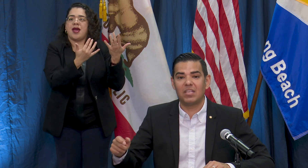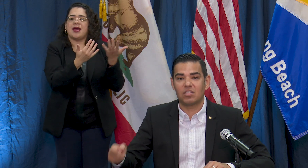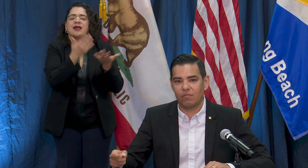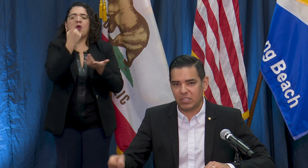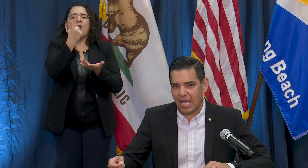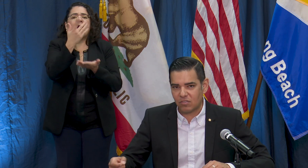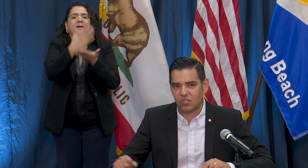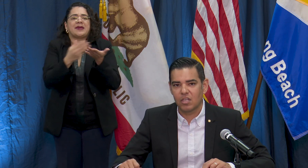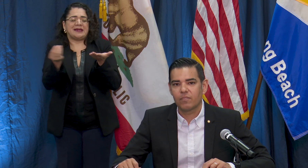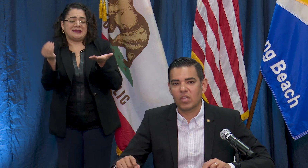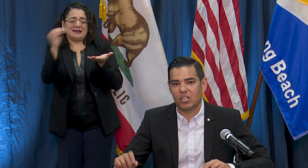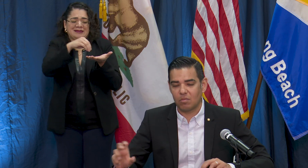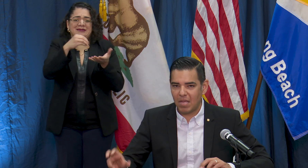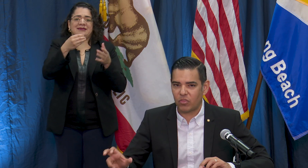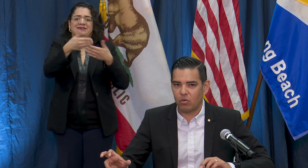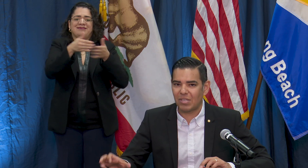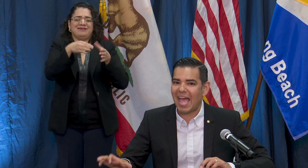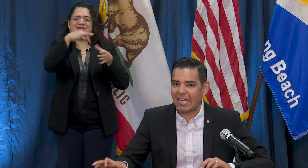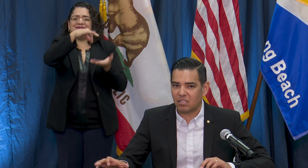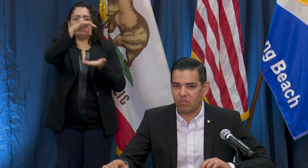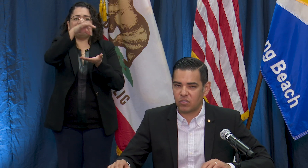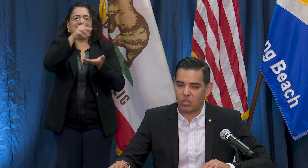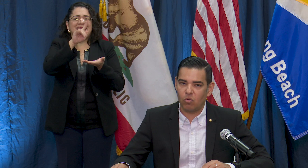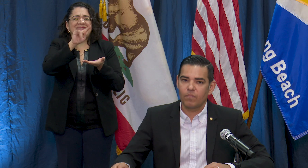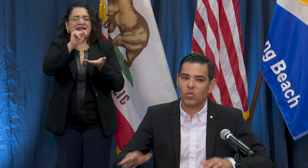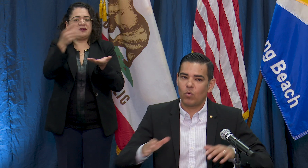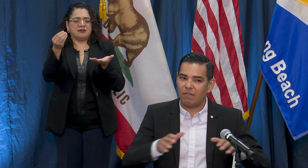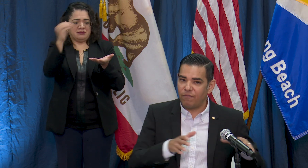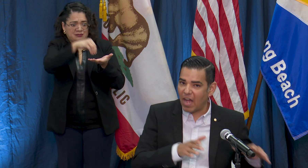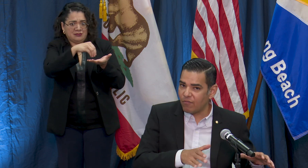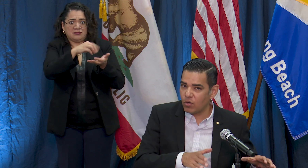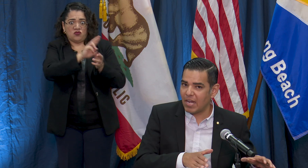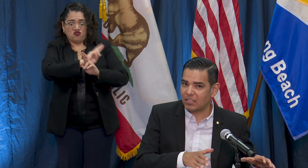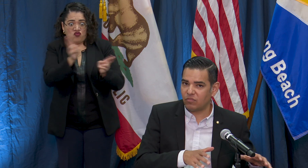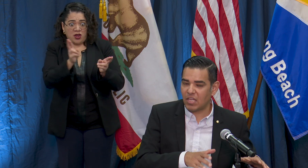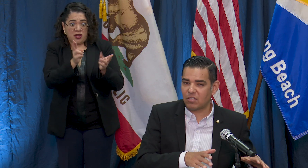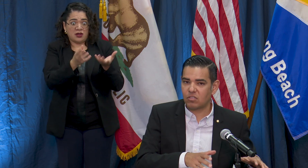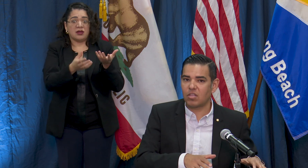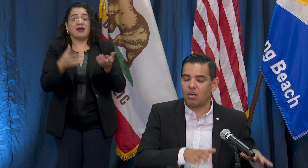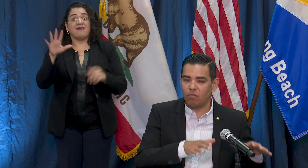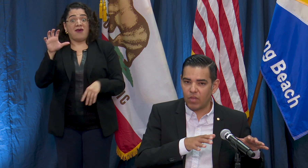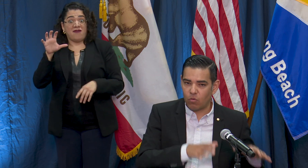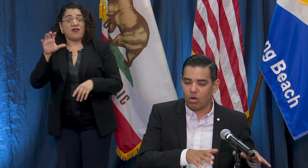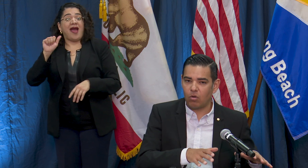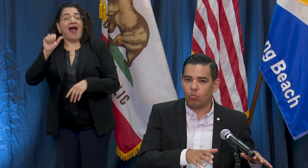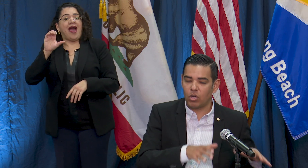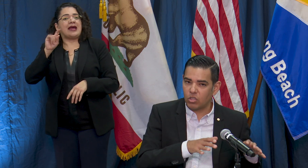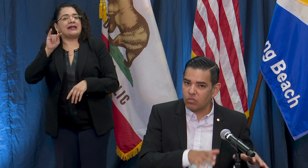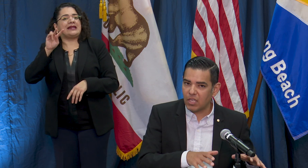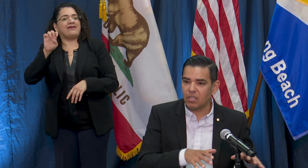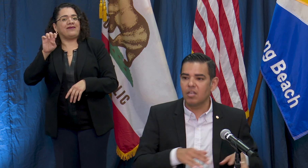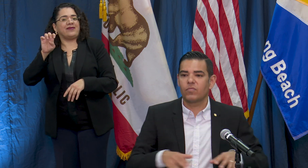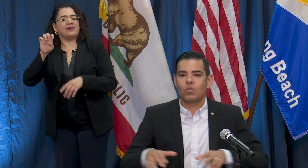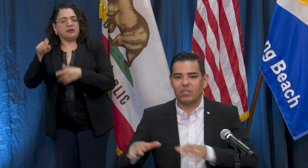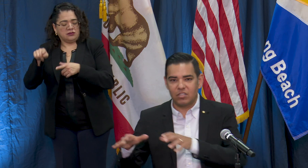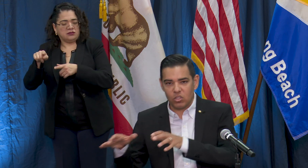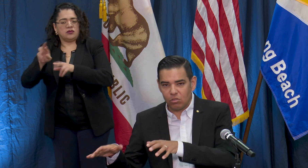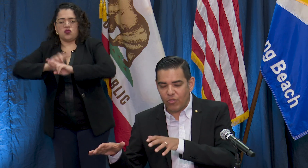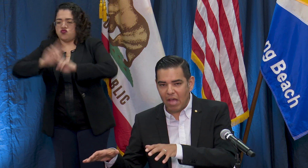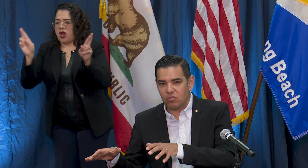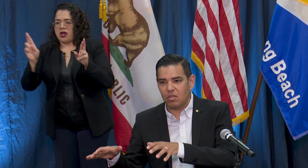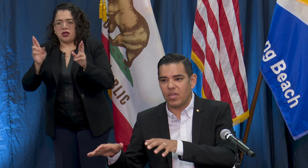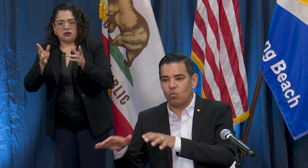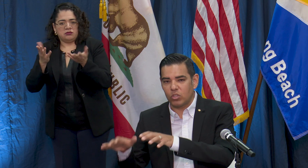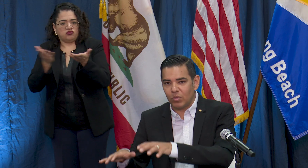final piece of the test to make those active. And so we have 500 active tests that we're using. We have an